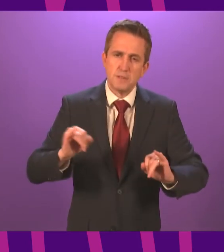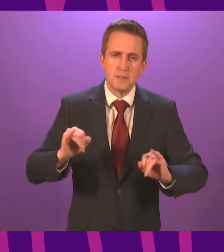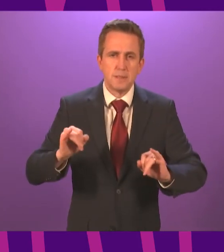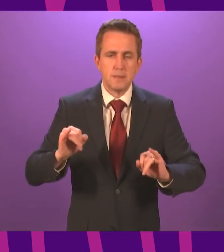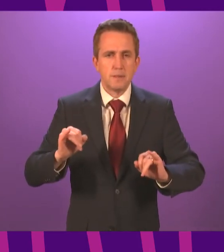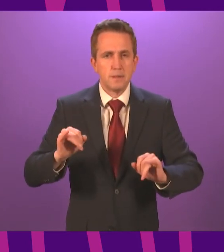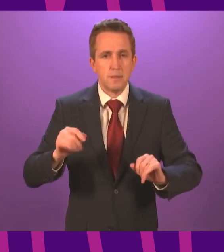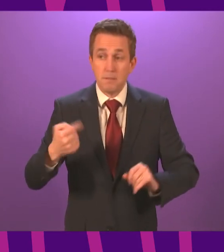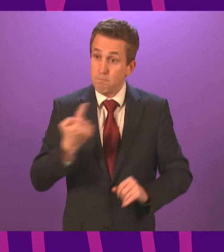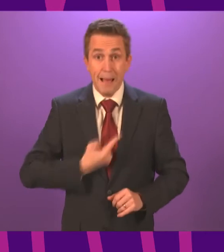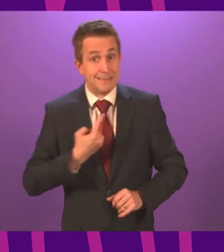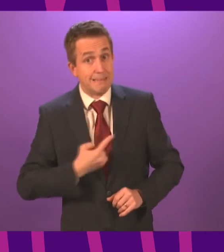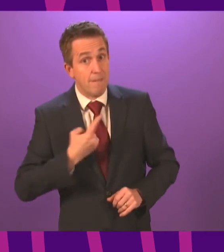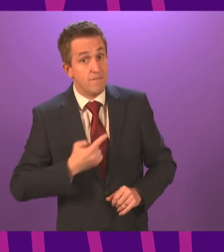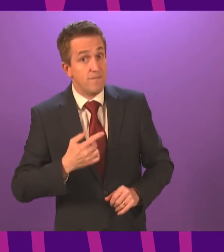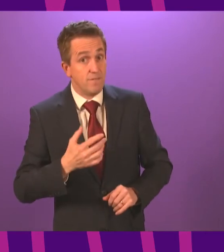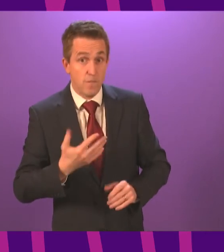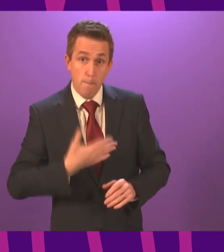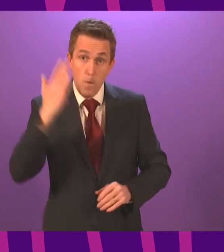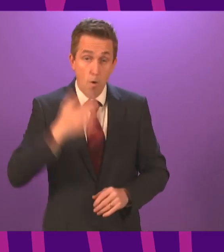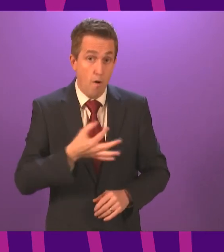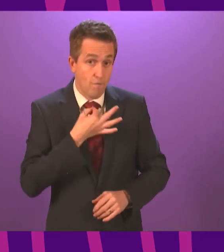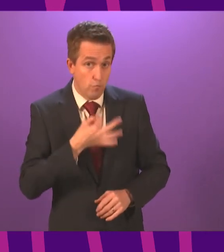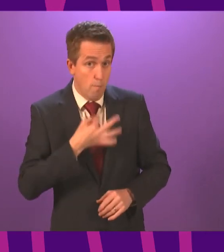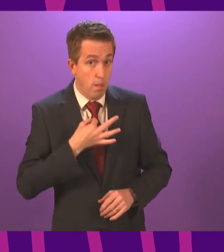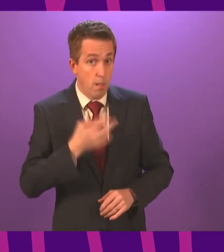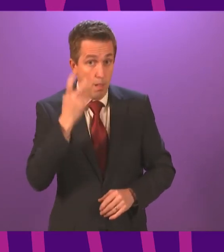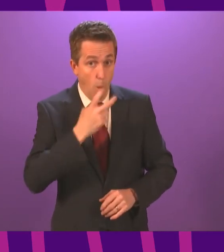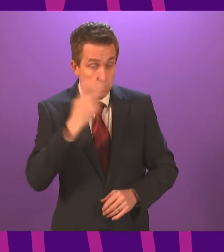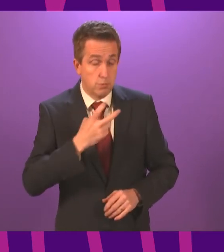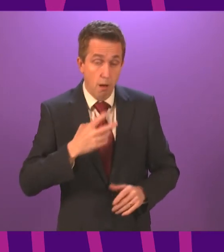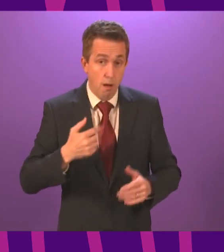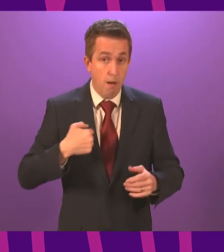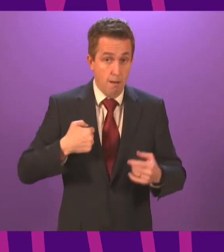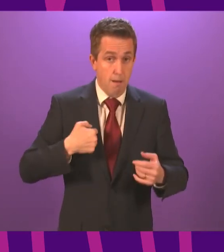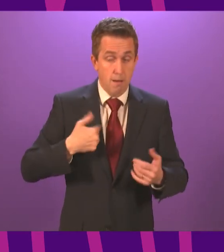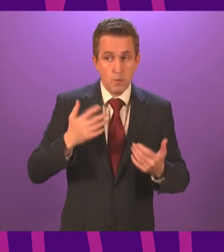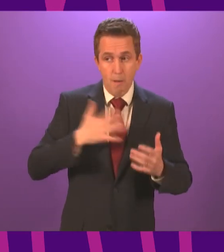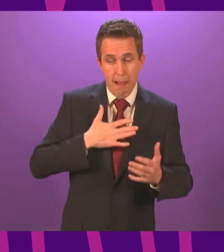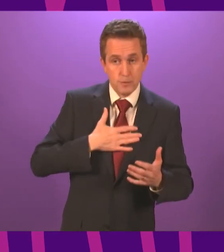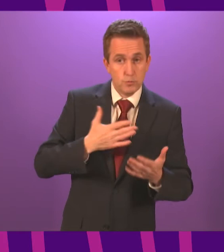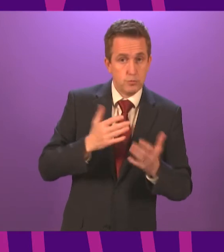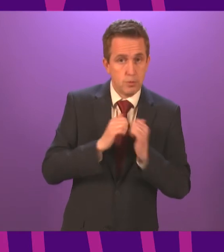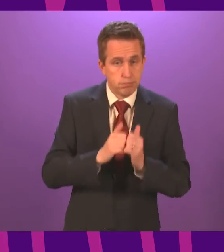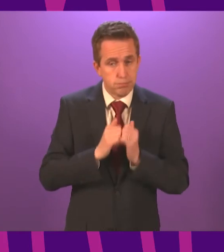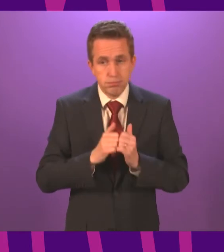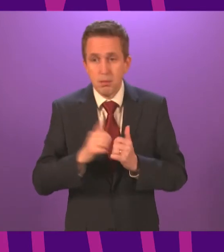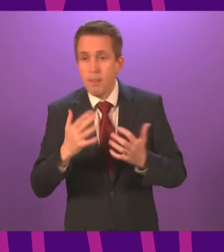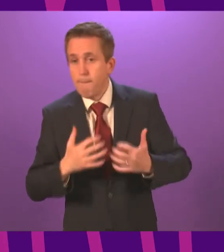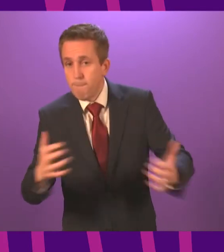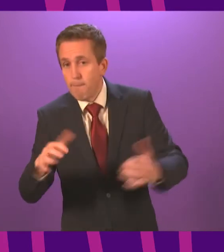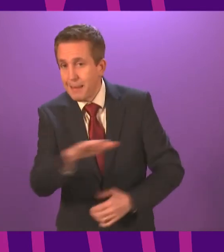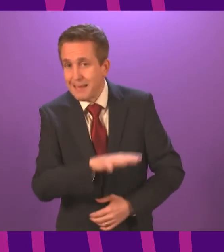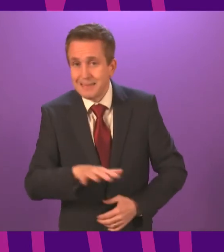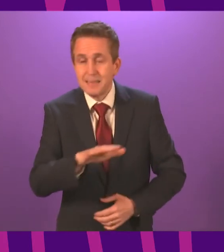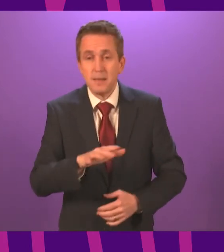higher potential vulnerability by reason of age, I'd like to express my personal gratitude to the public and, of course, as